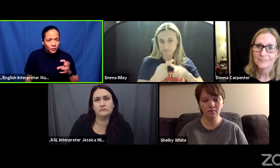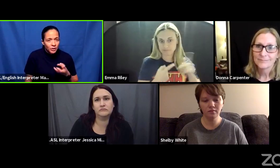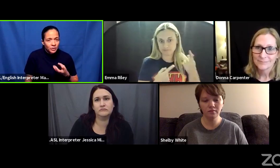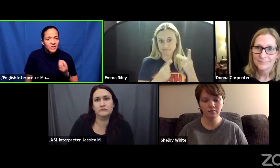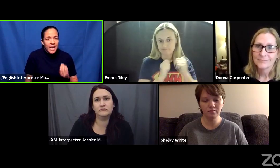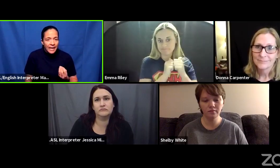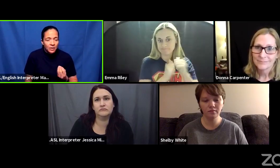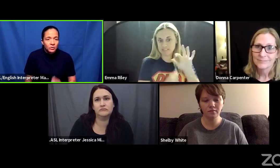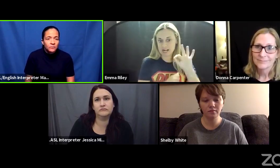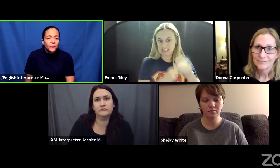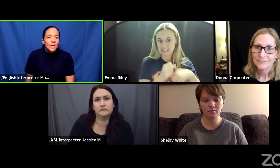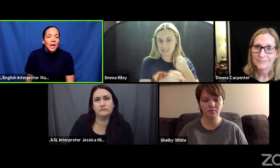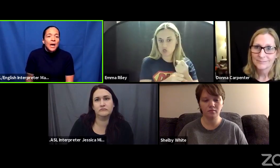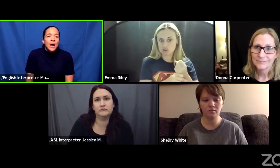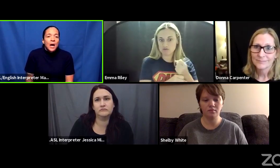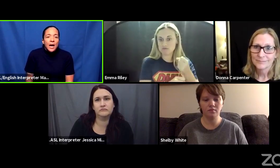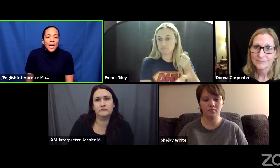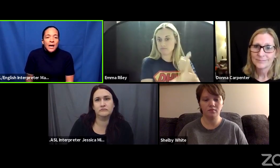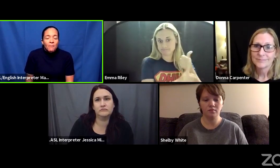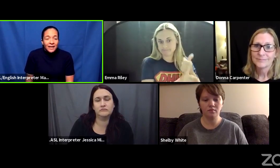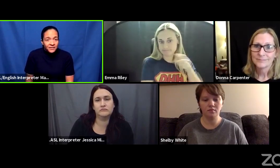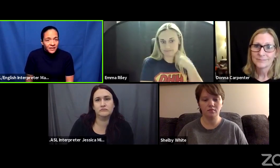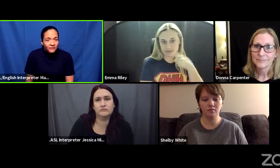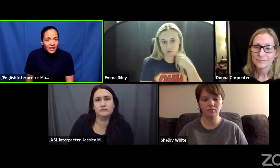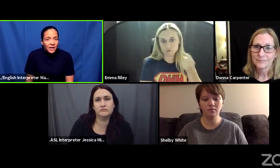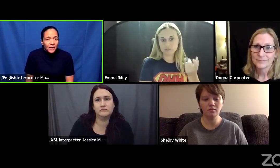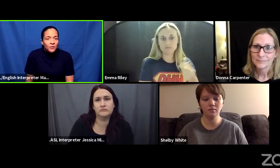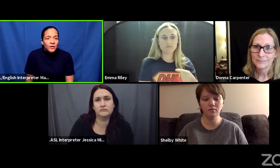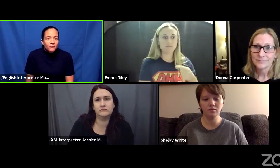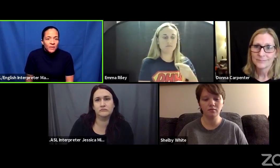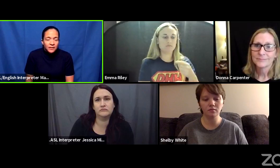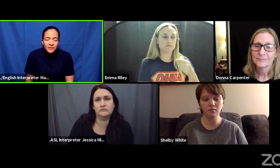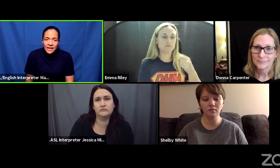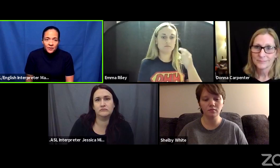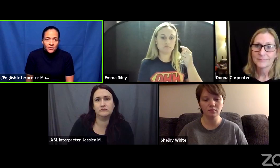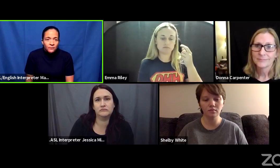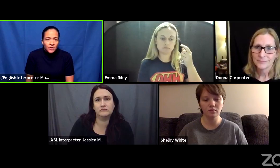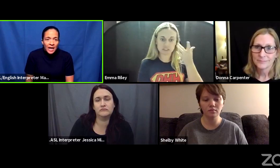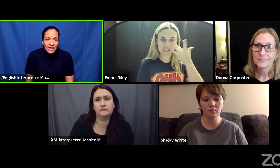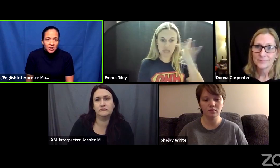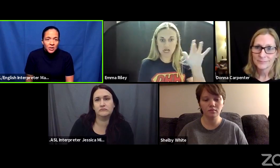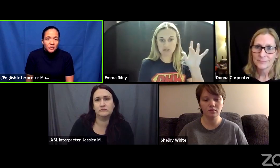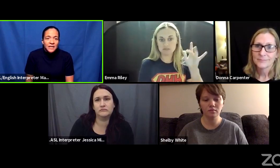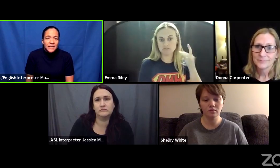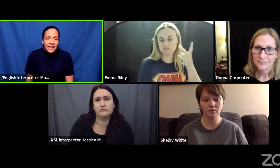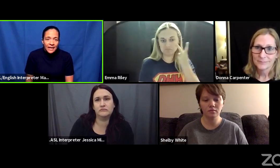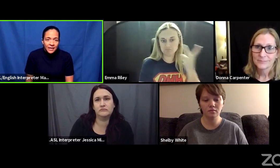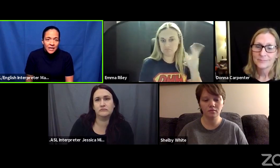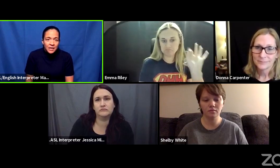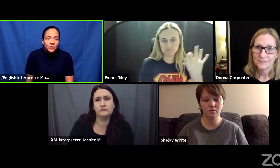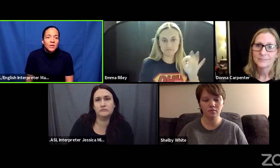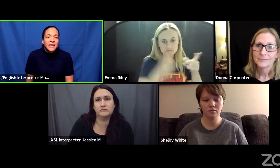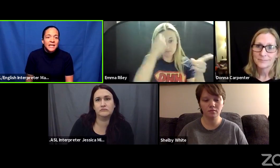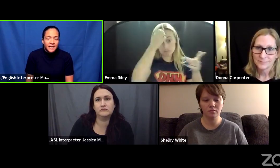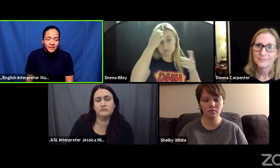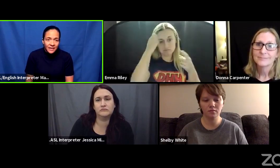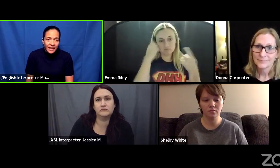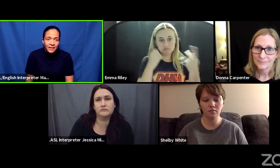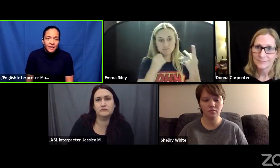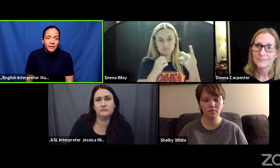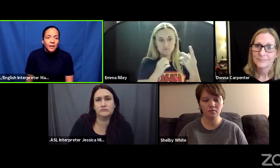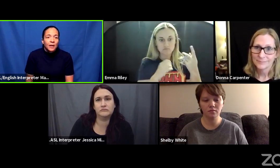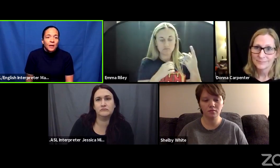have to learn their style. My significant other, we've been together for 9 years. He can hear. He